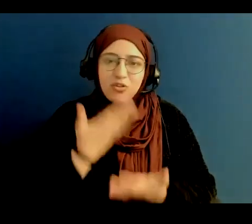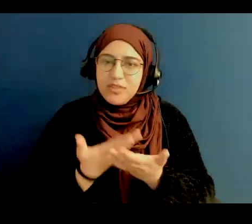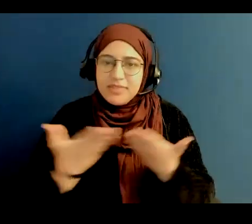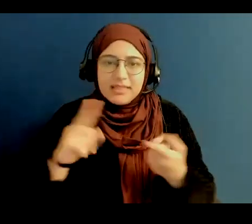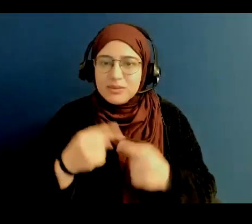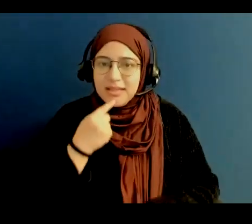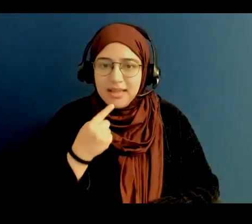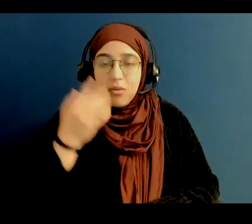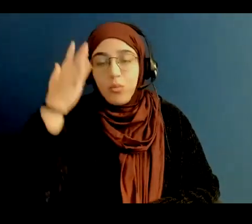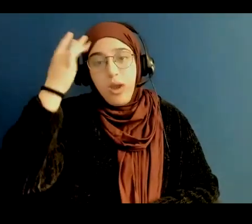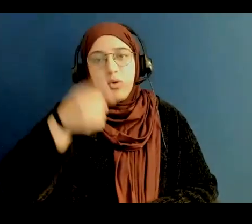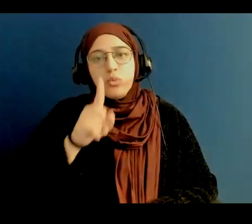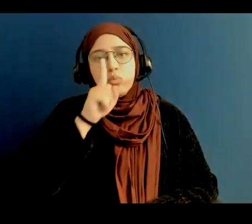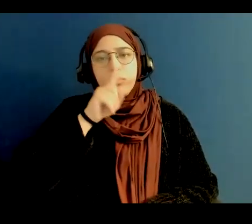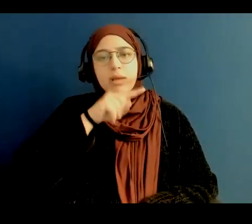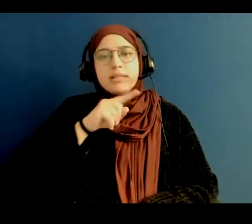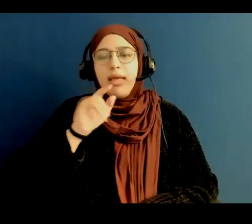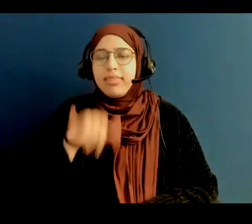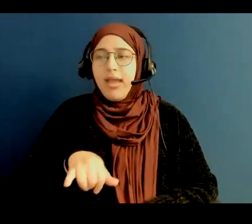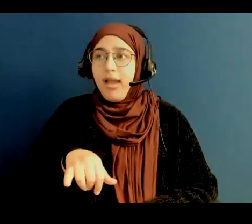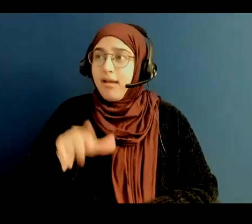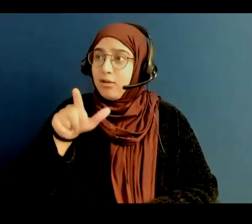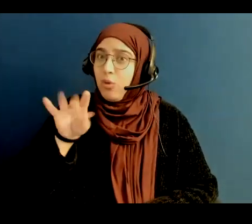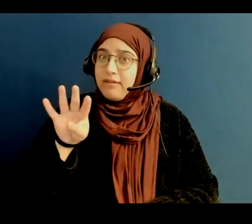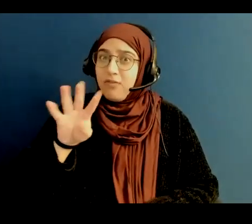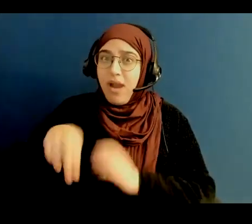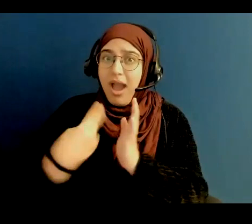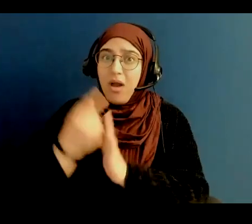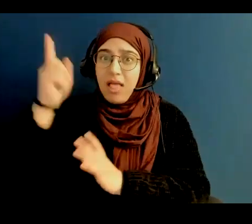pretending that the 24 hours that Allah has given you,